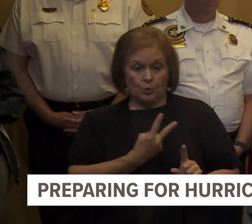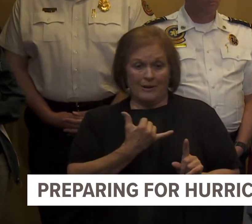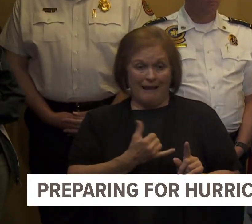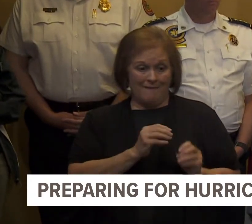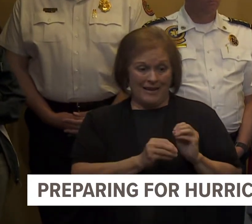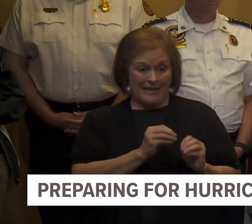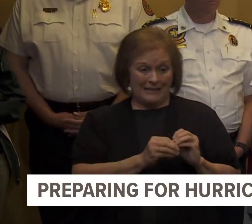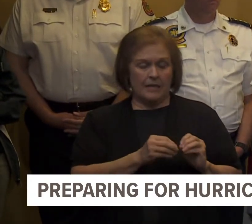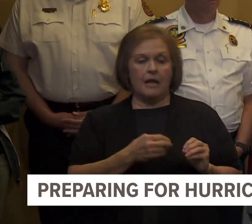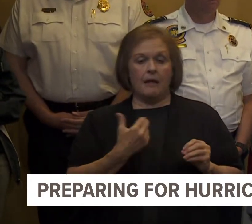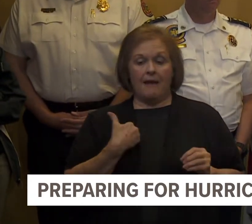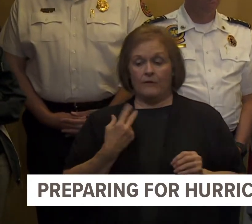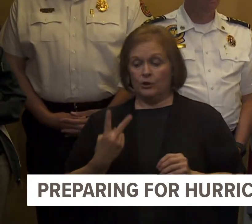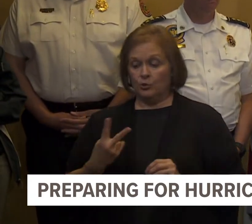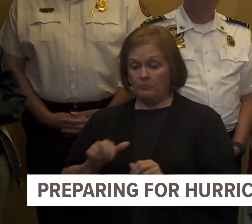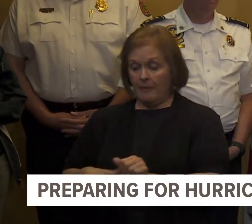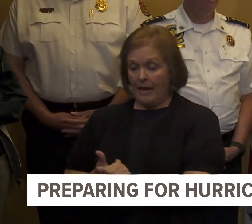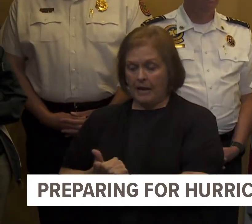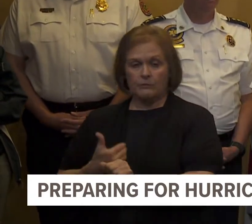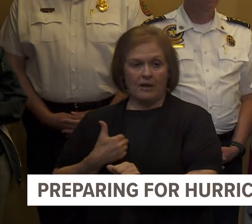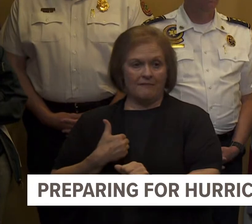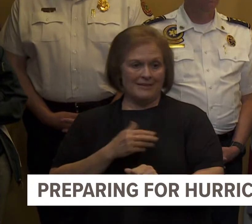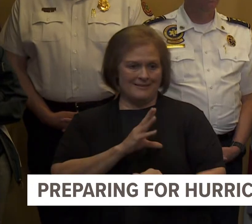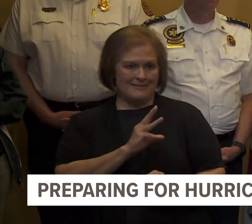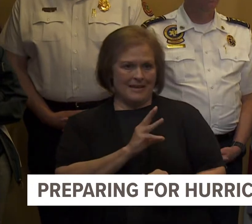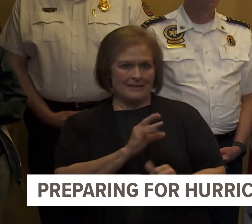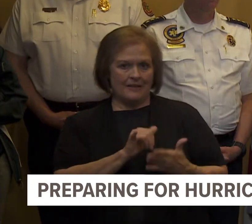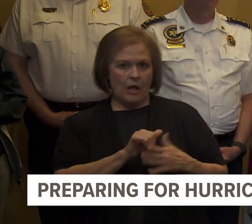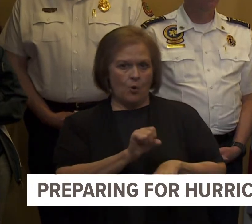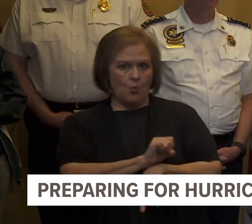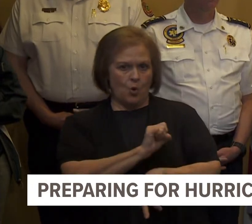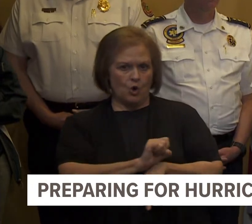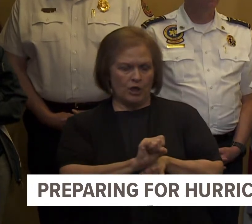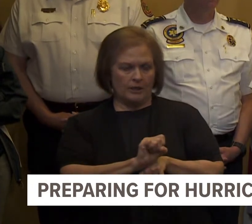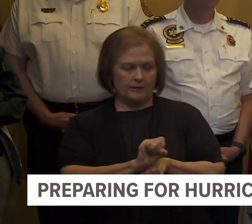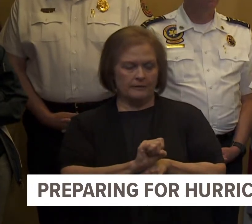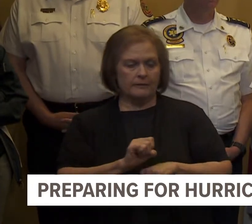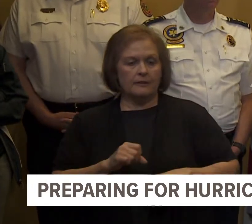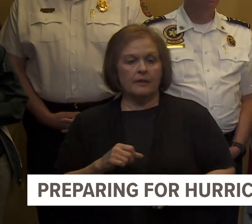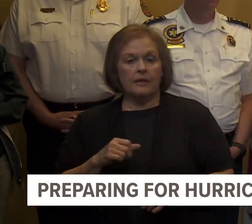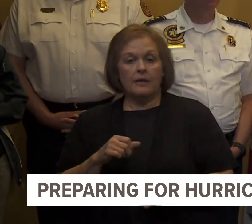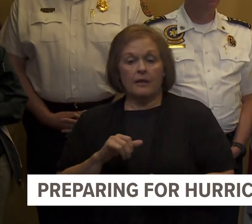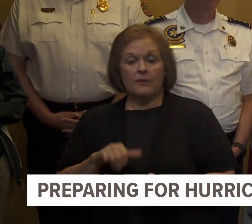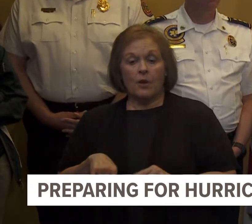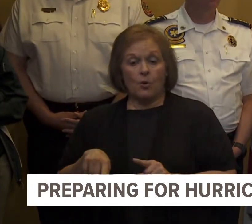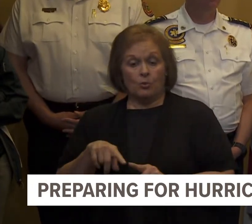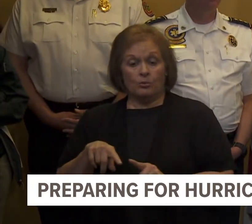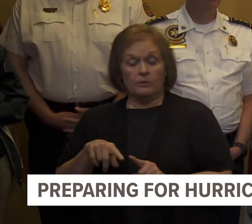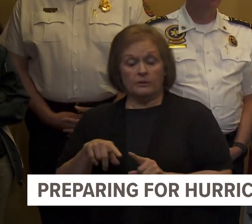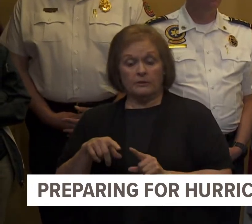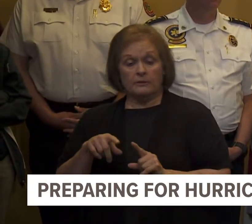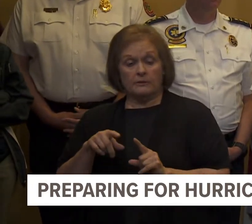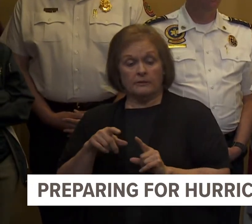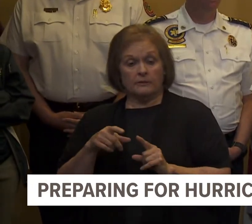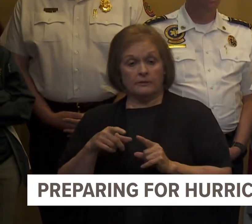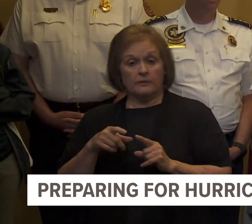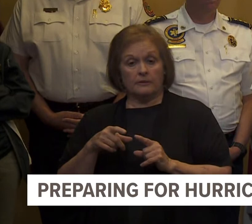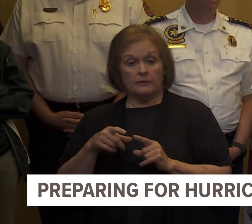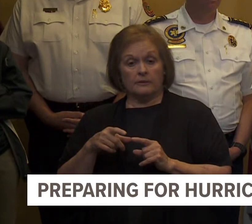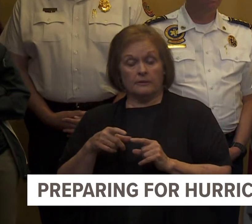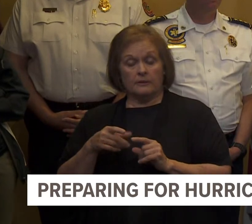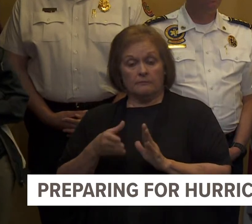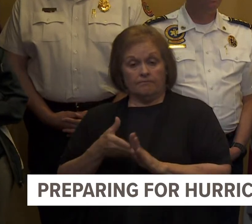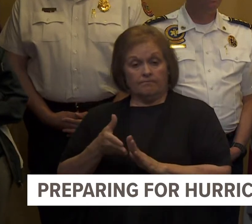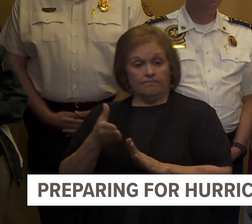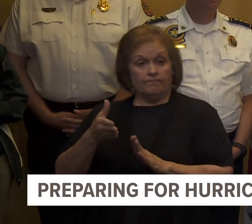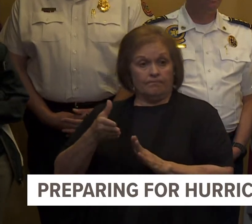and we have 2 backups. So we have 6 out of 8 that are available to us. And with all the alternative source of power and the